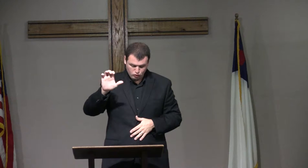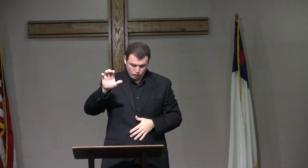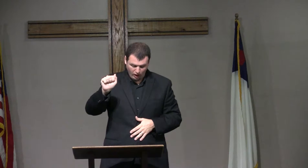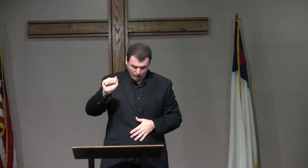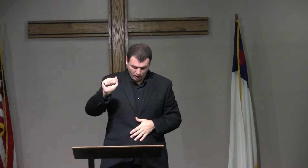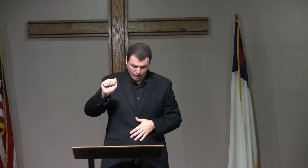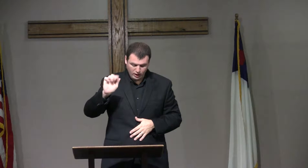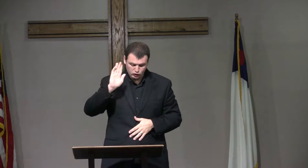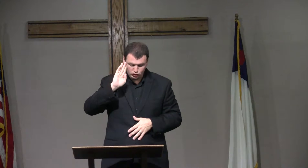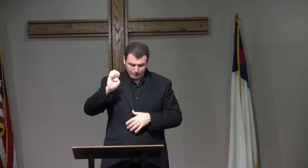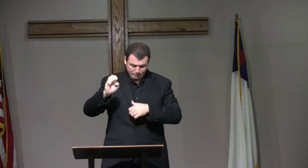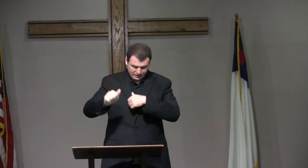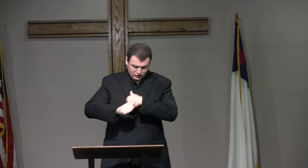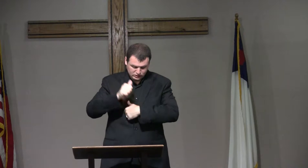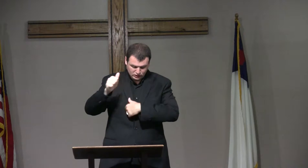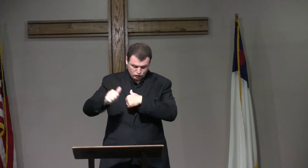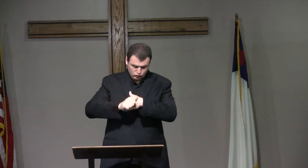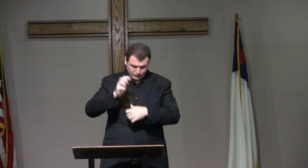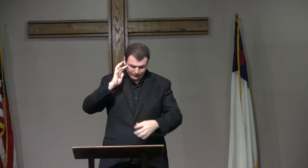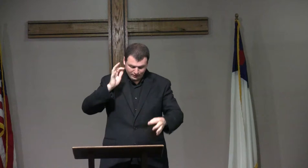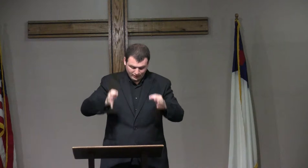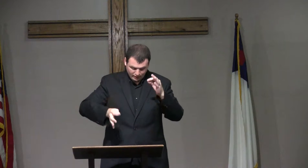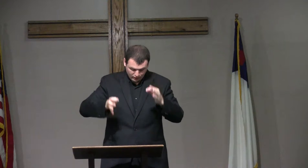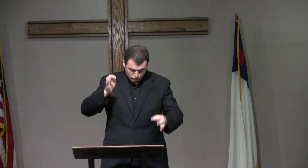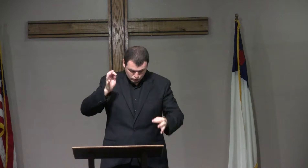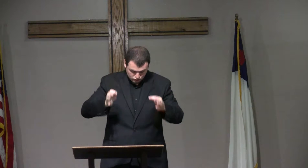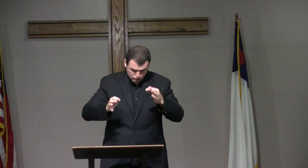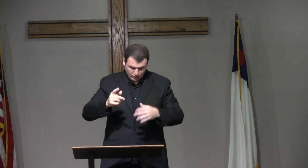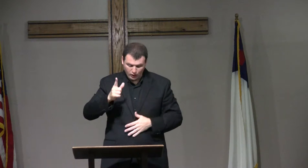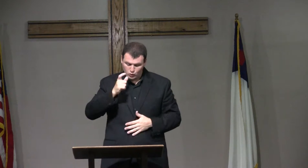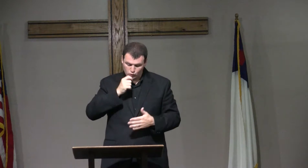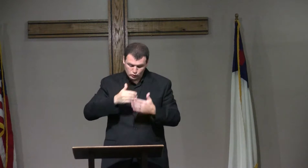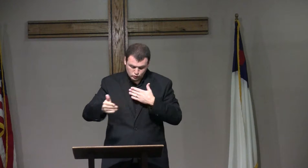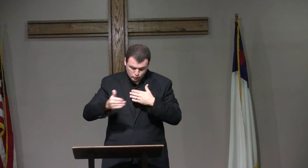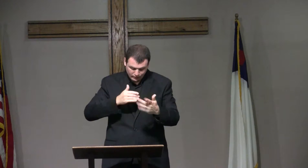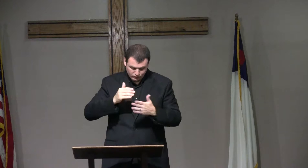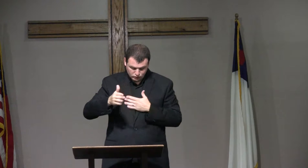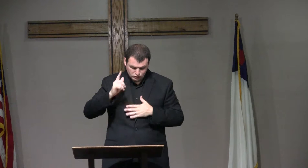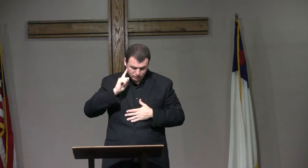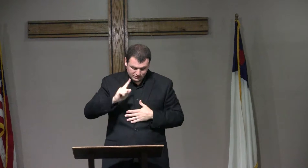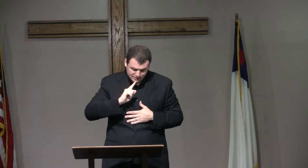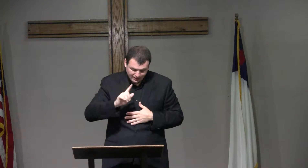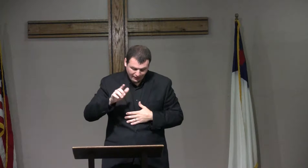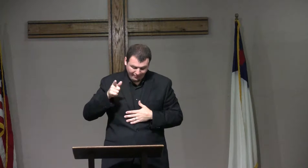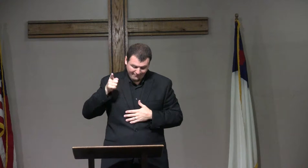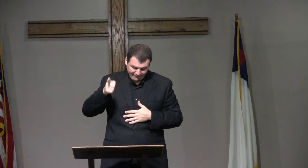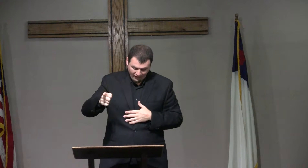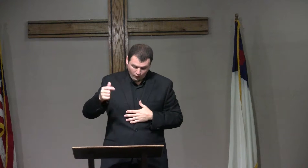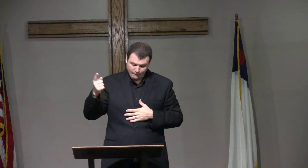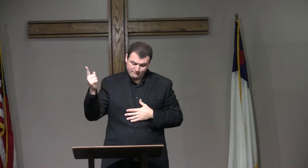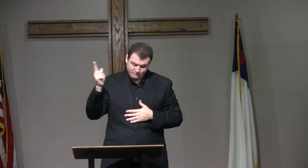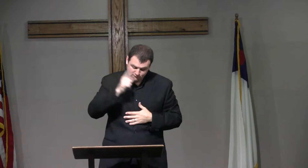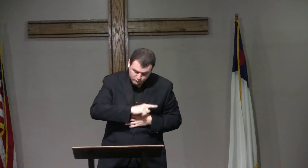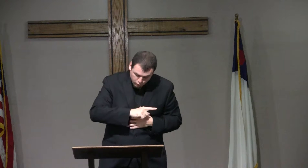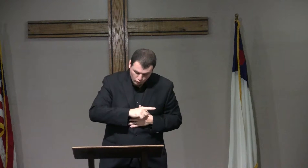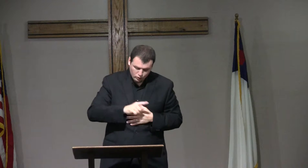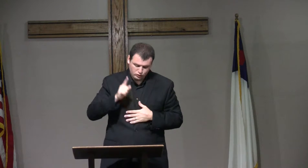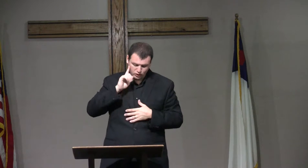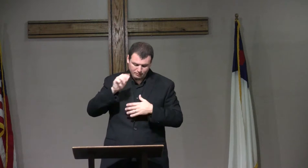And whosoever shall say to his brother, Raca, shall be in